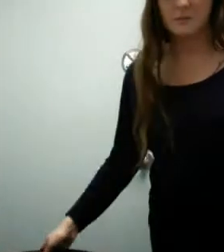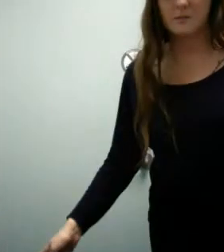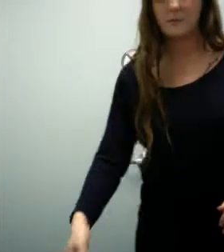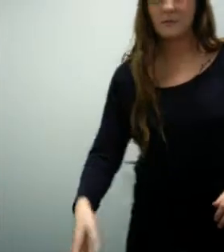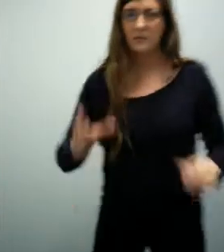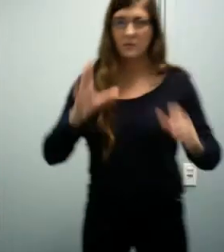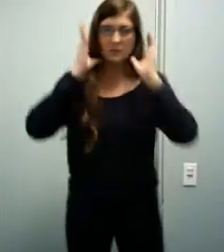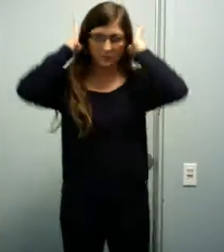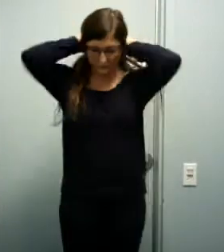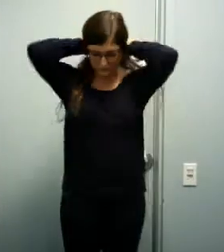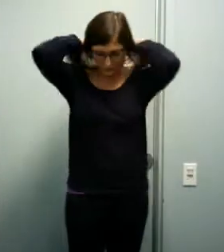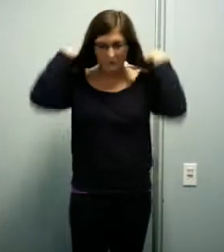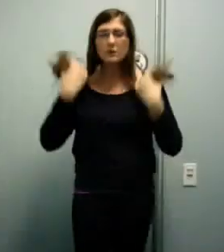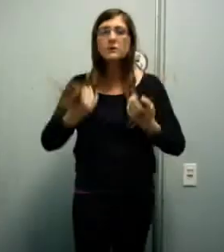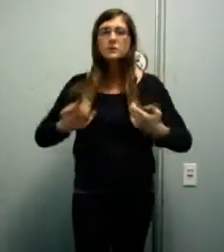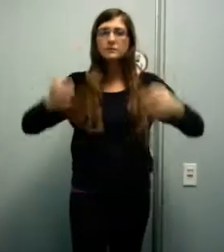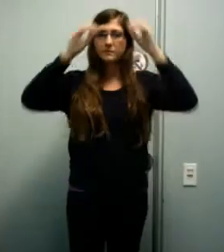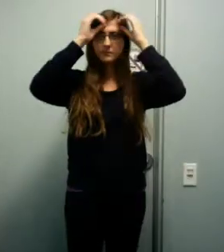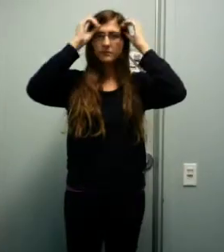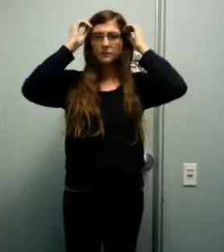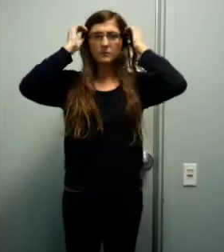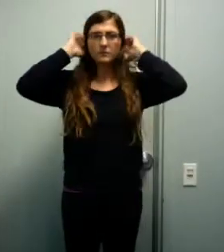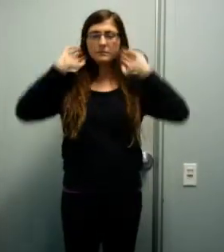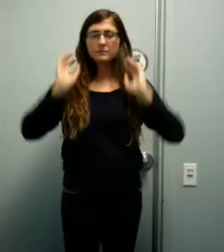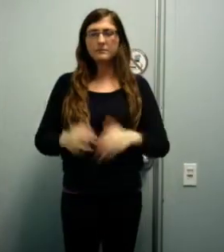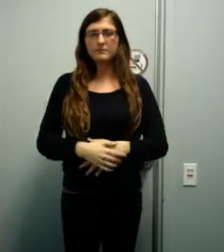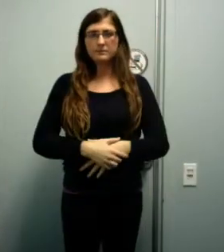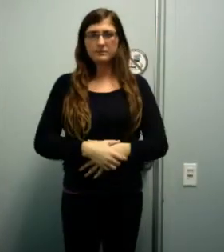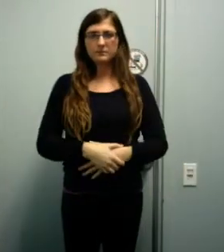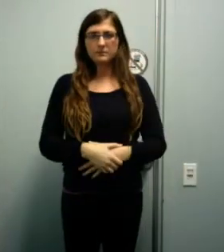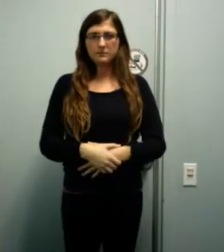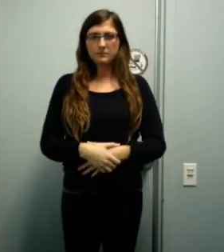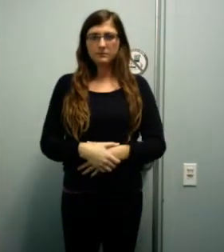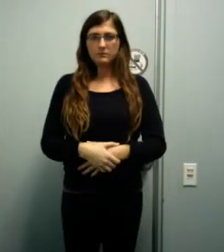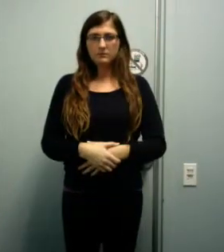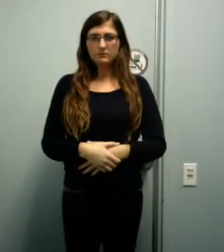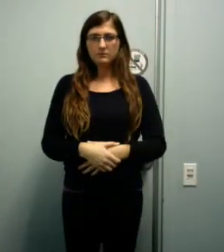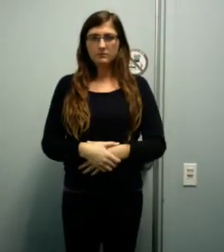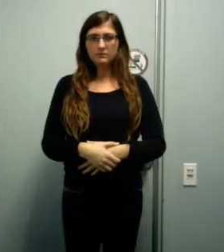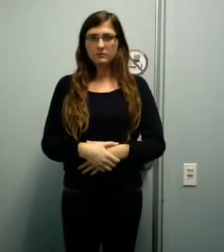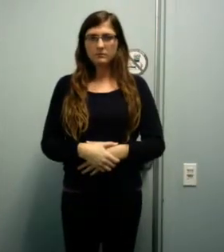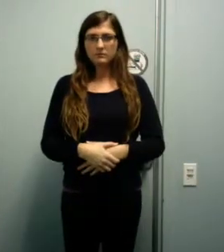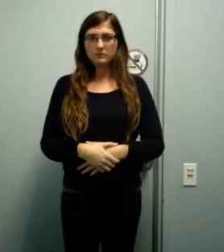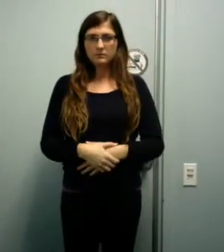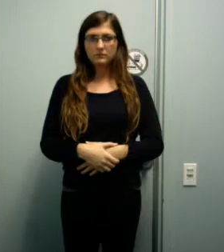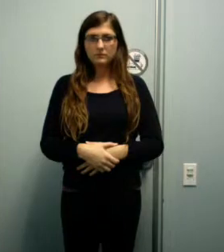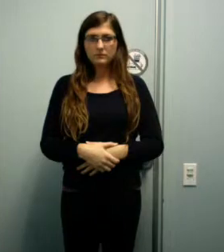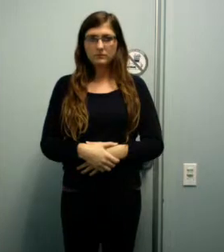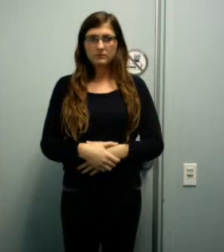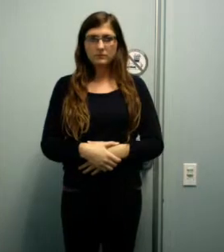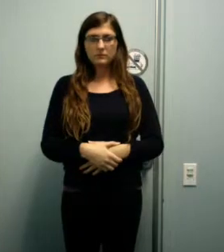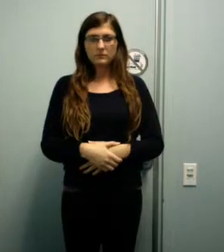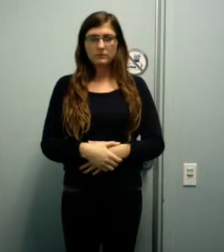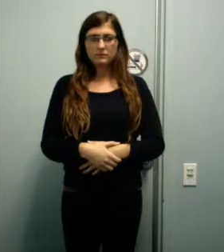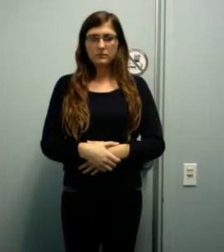Good afternoon. First, thank you very much for having me here today. Appreciate the invitation to come here and talk a little bit about Berlitz, what we do,